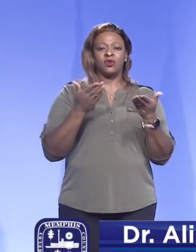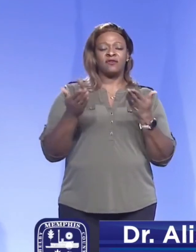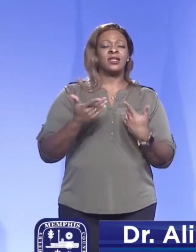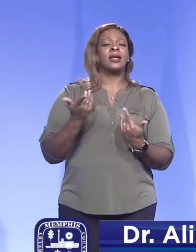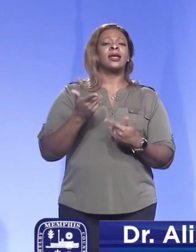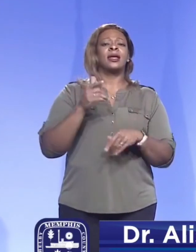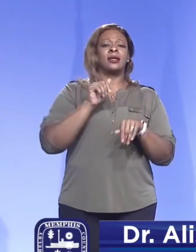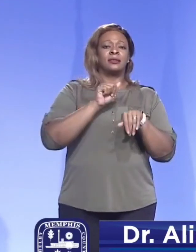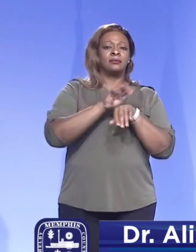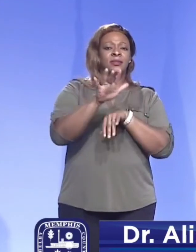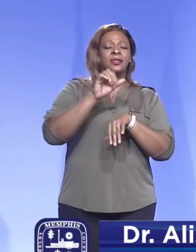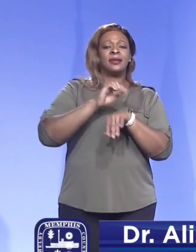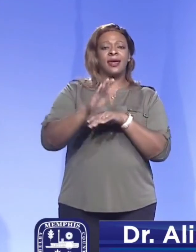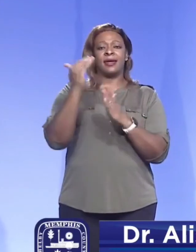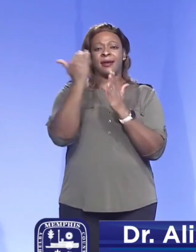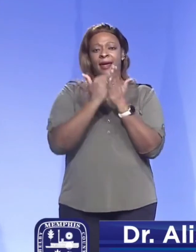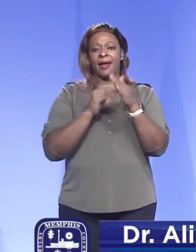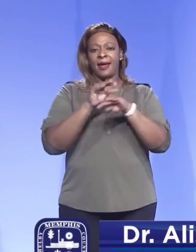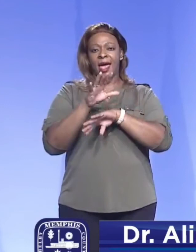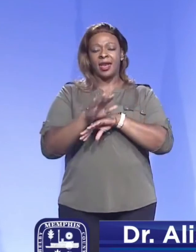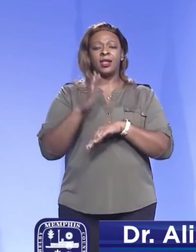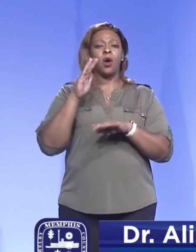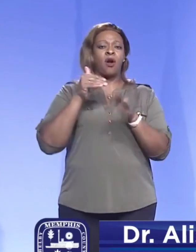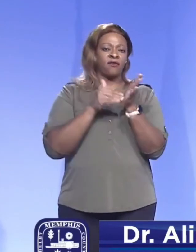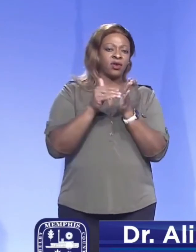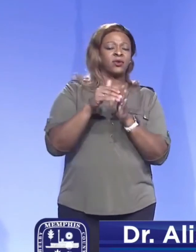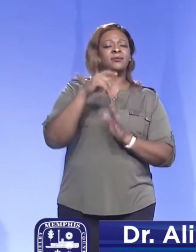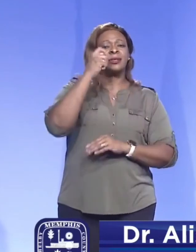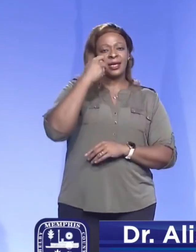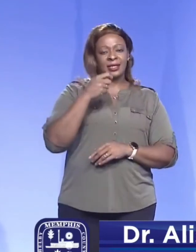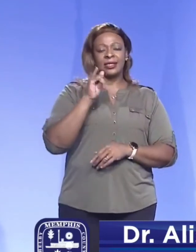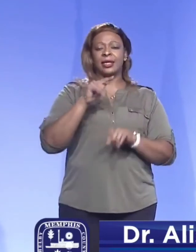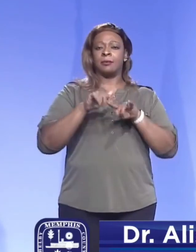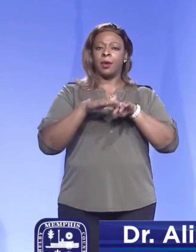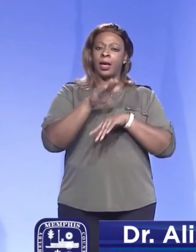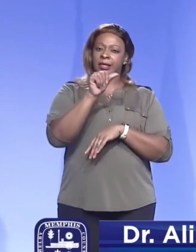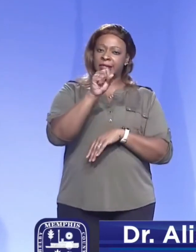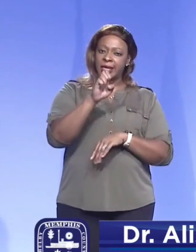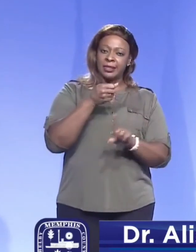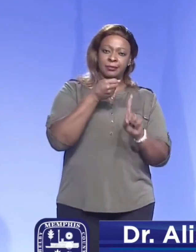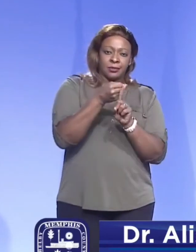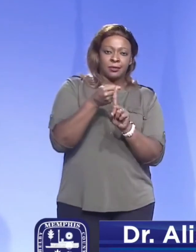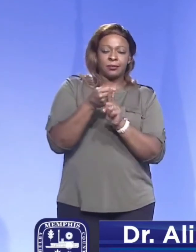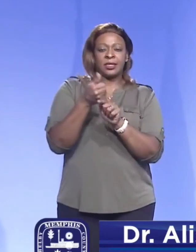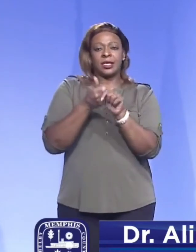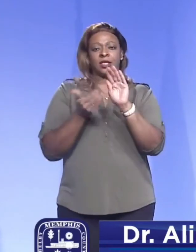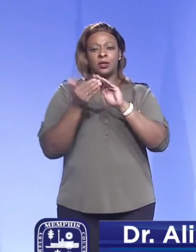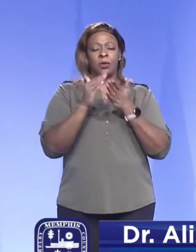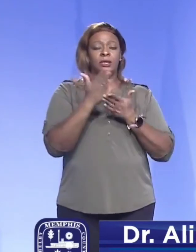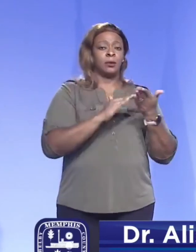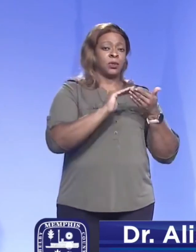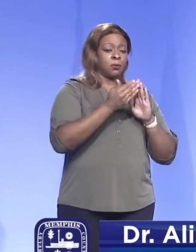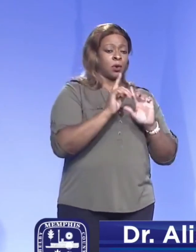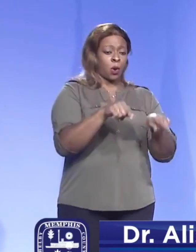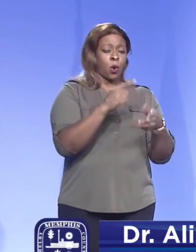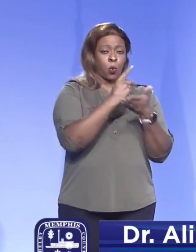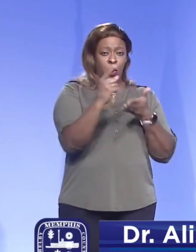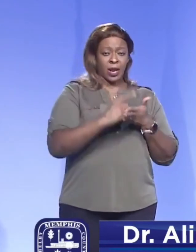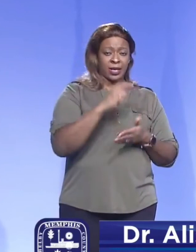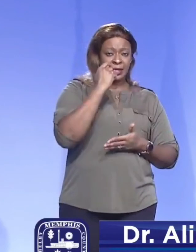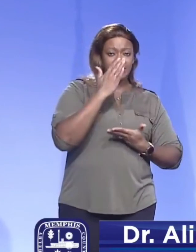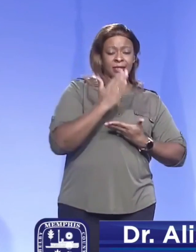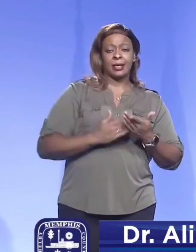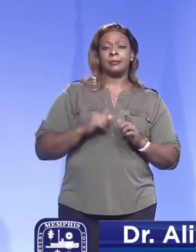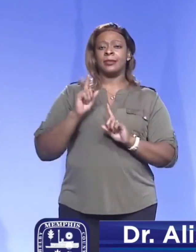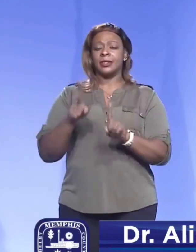around frequency of testing, and that's based on the case rates per community. So some communities will go to weekly testing, some